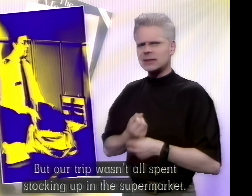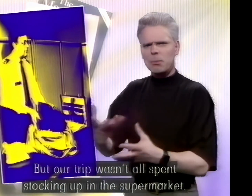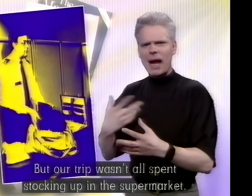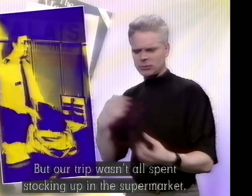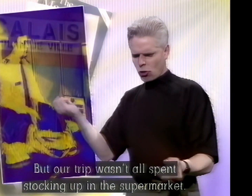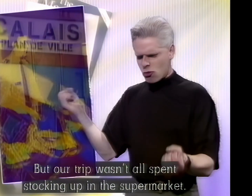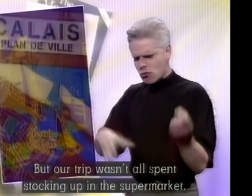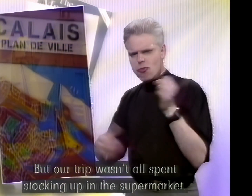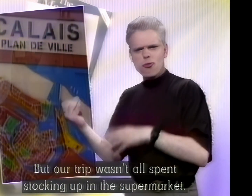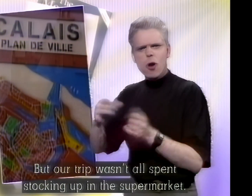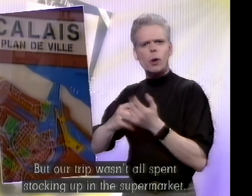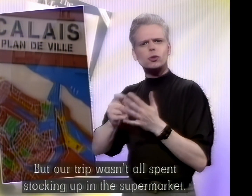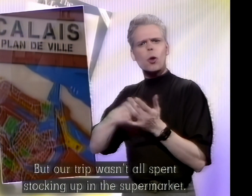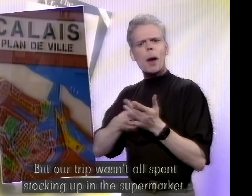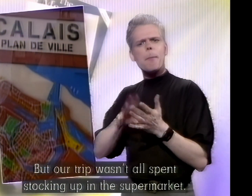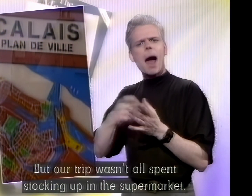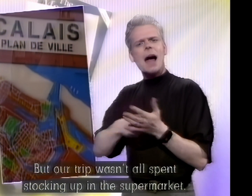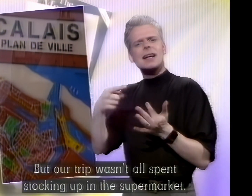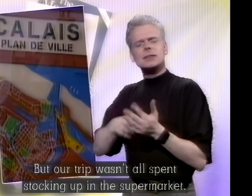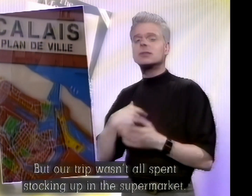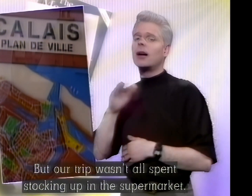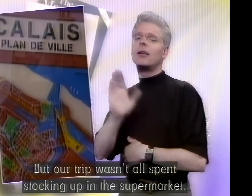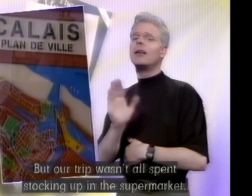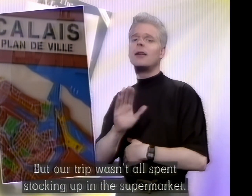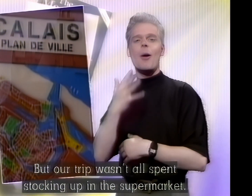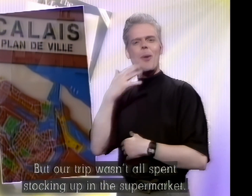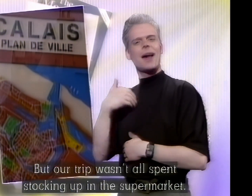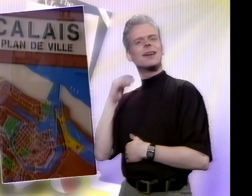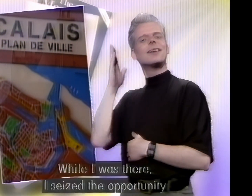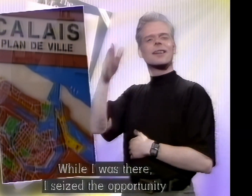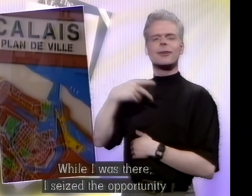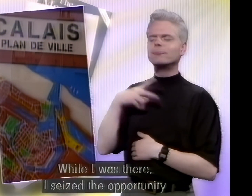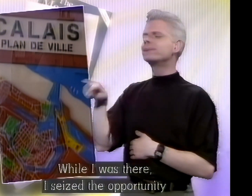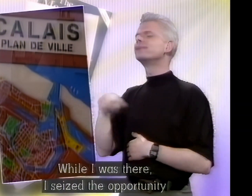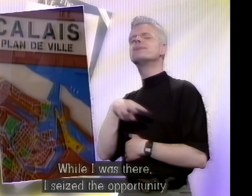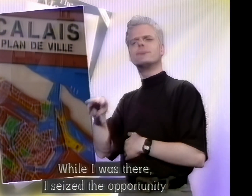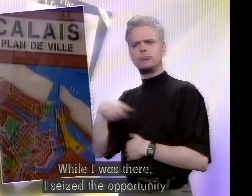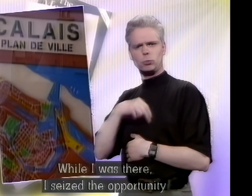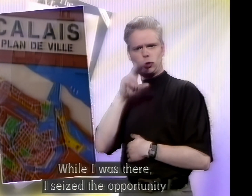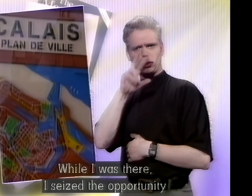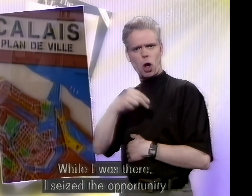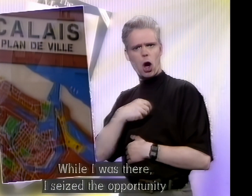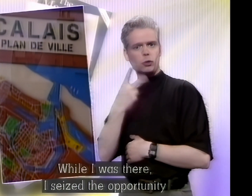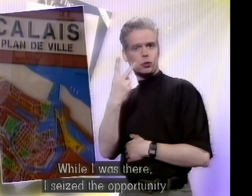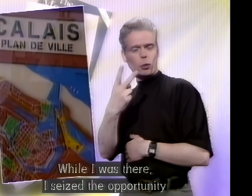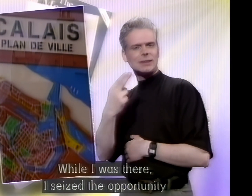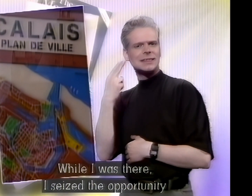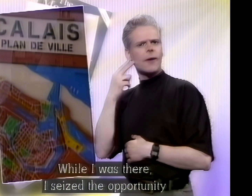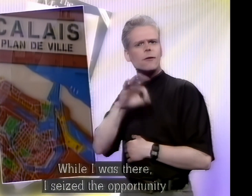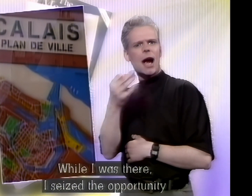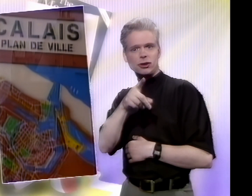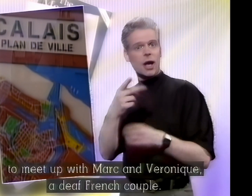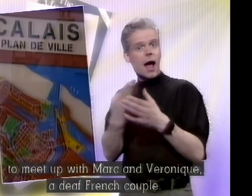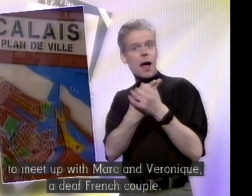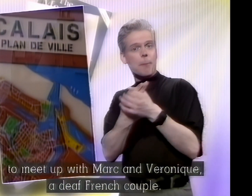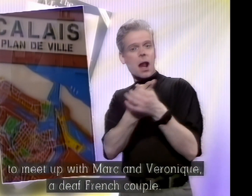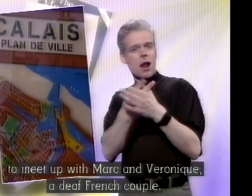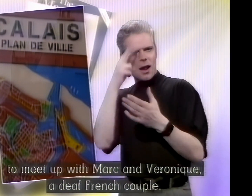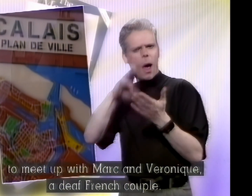But our trip wasn't all spent stocking up in the supermarket. While I was there, I seized the opportunity to meet